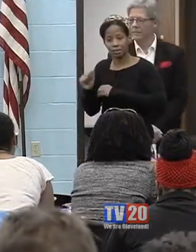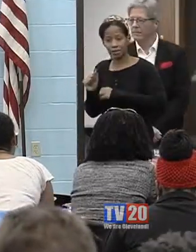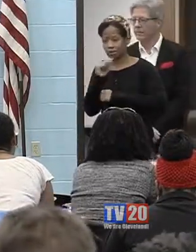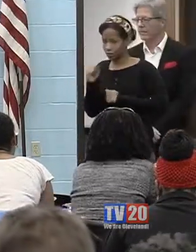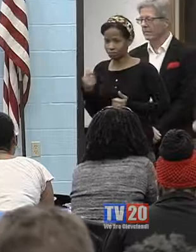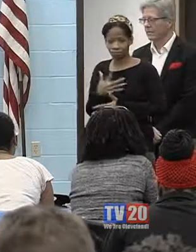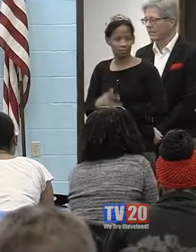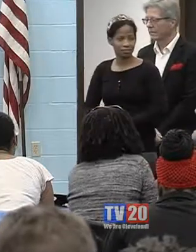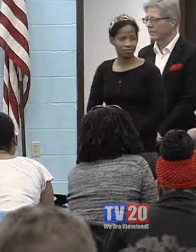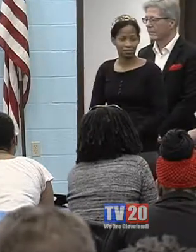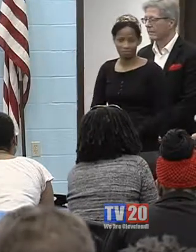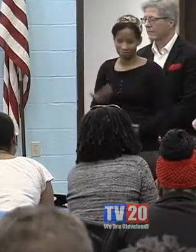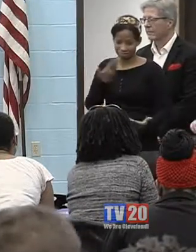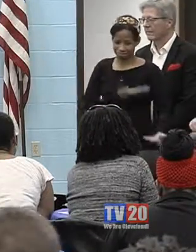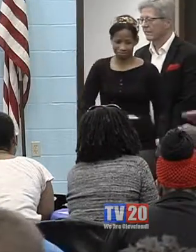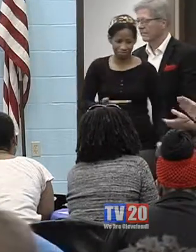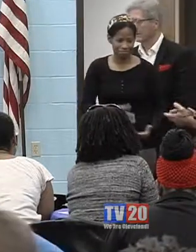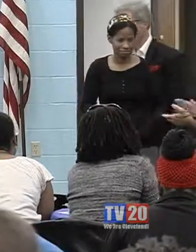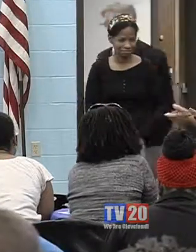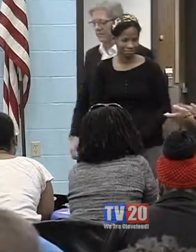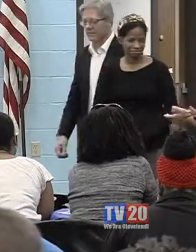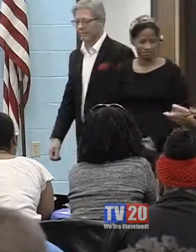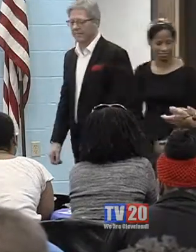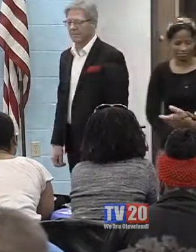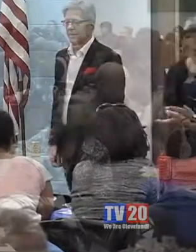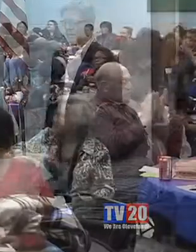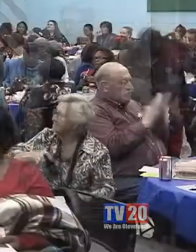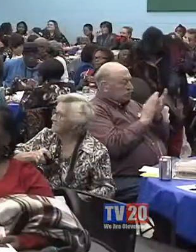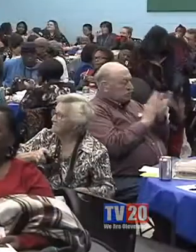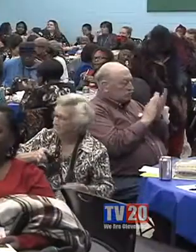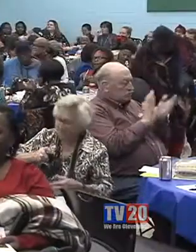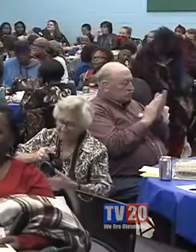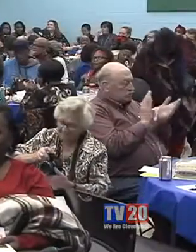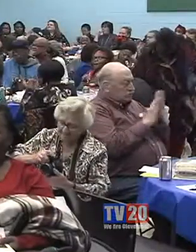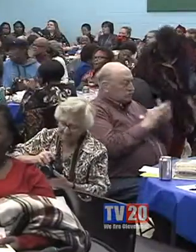afraid. Ladies and gentlemen, the Cleveland Sight Center Steppers.